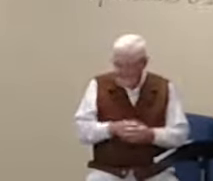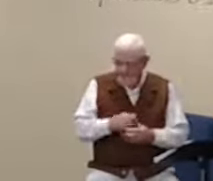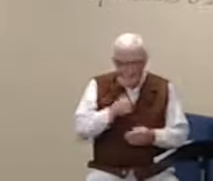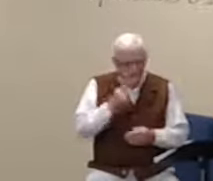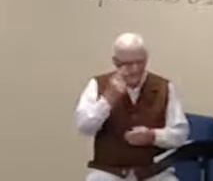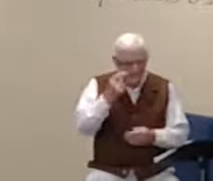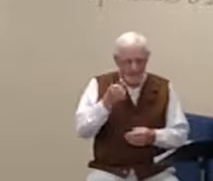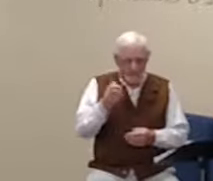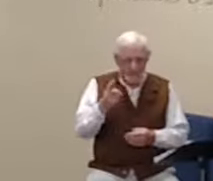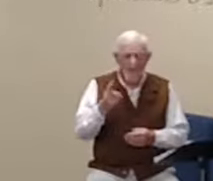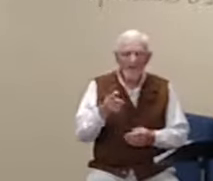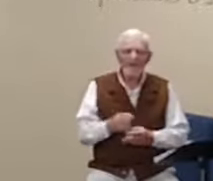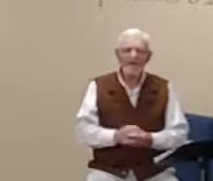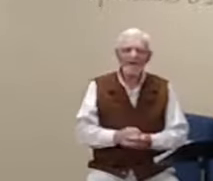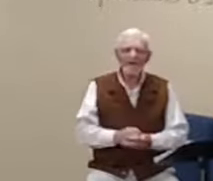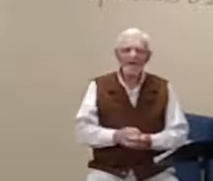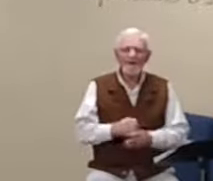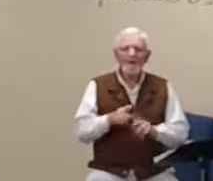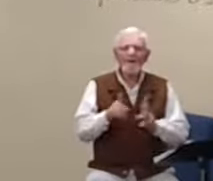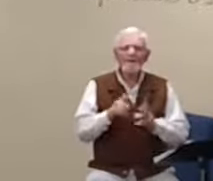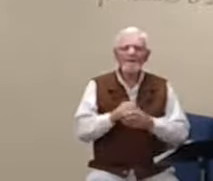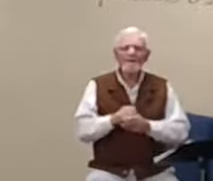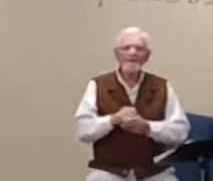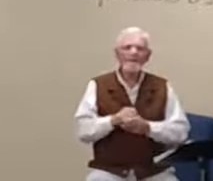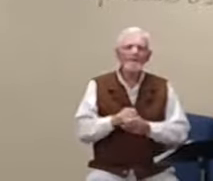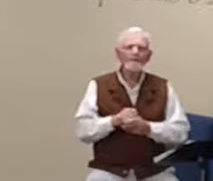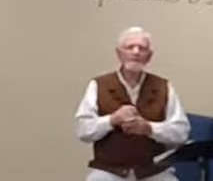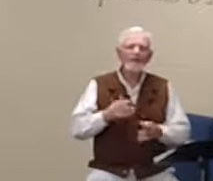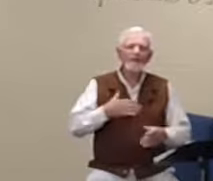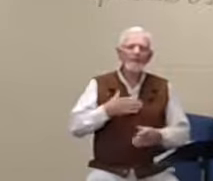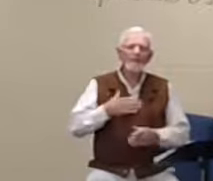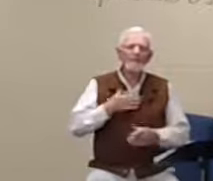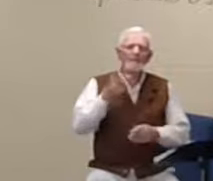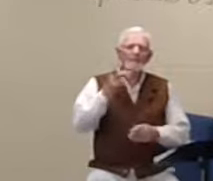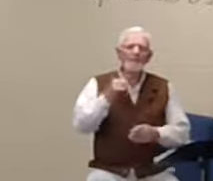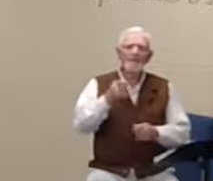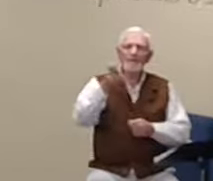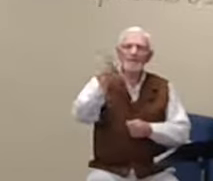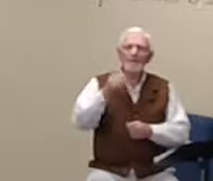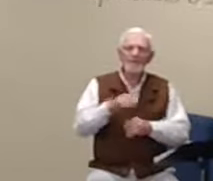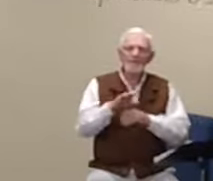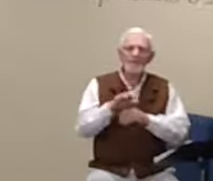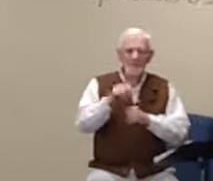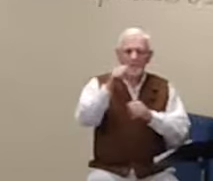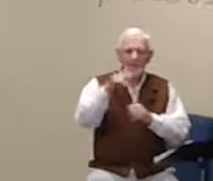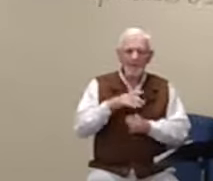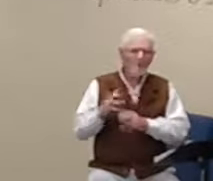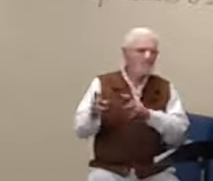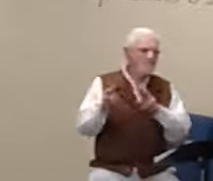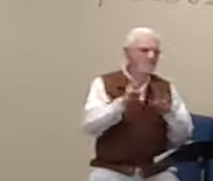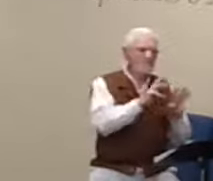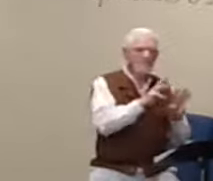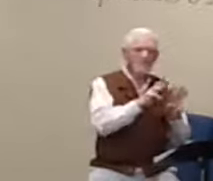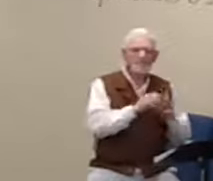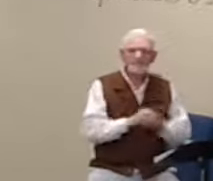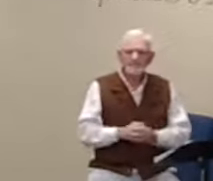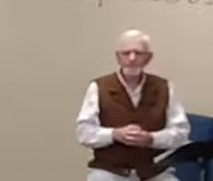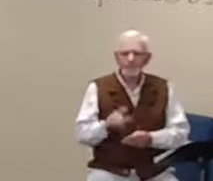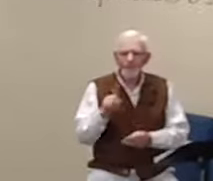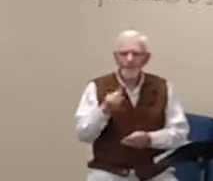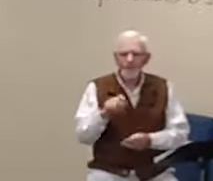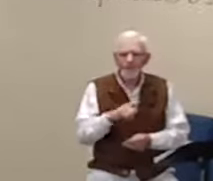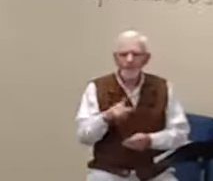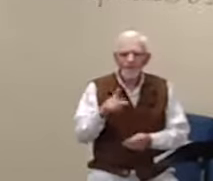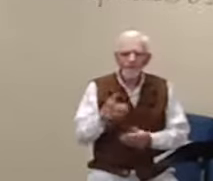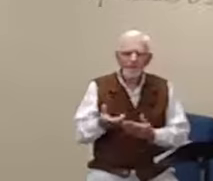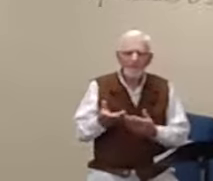should. But I'm thrilled to see God sending men up into the Northwest, and this is where the Lord kind of